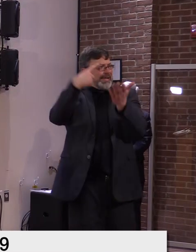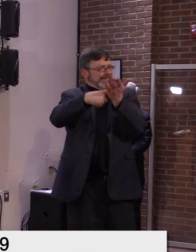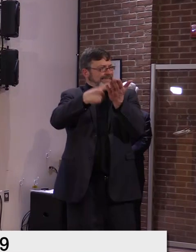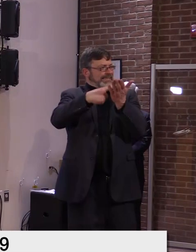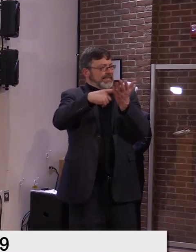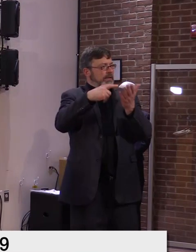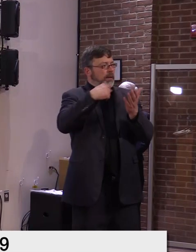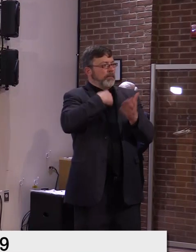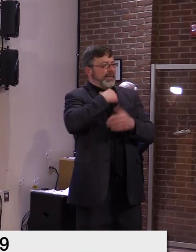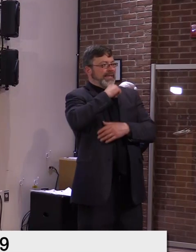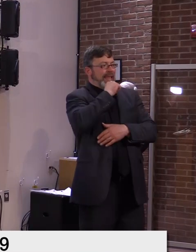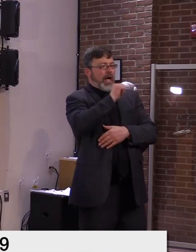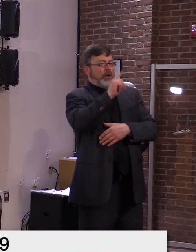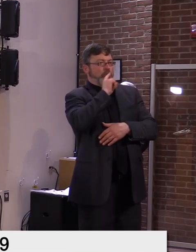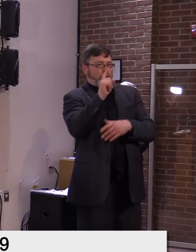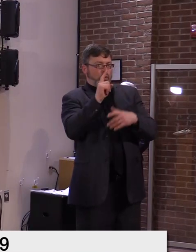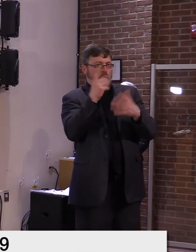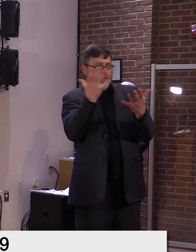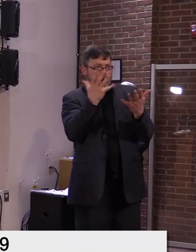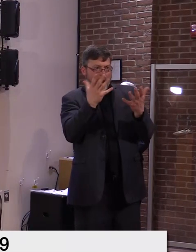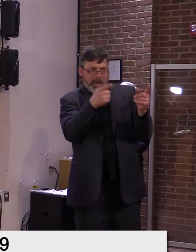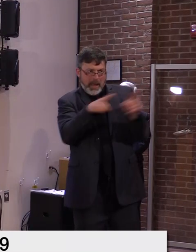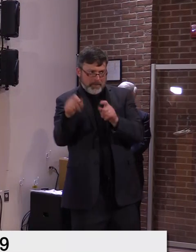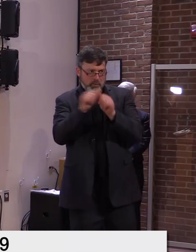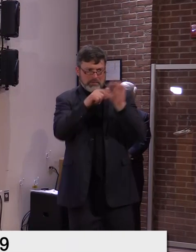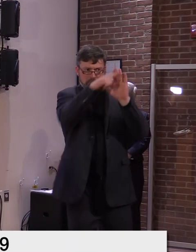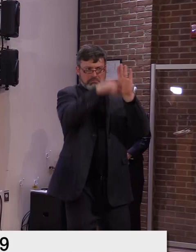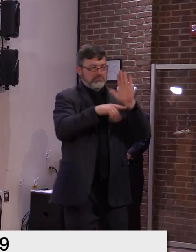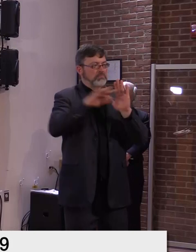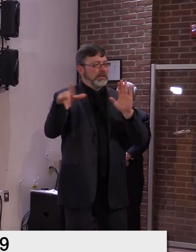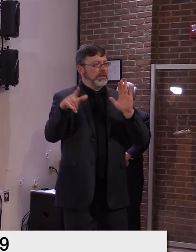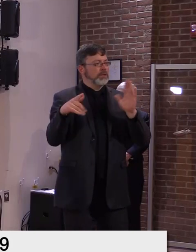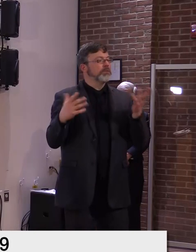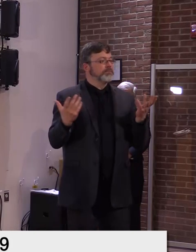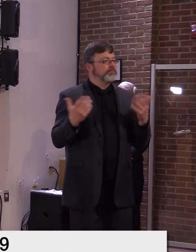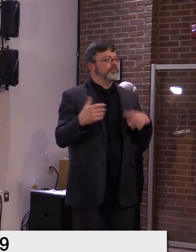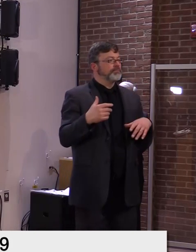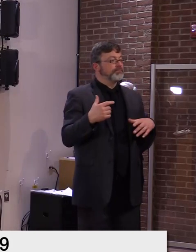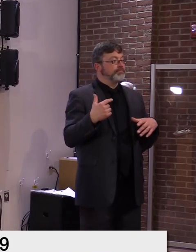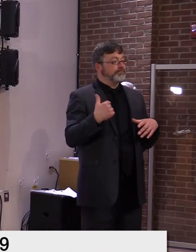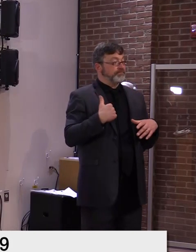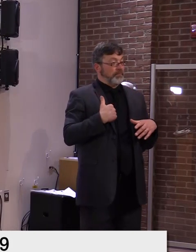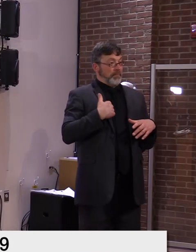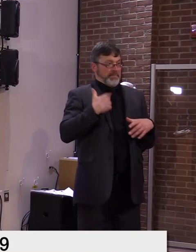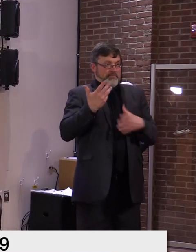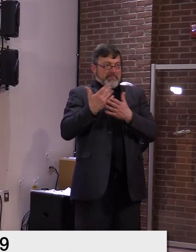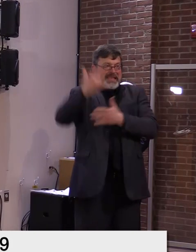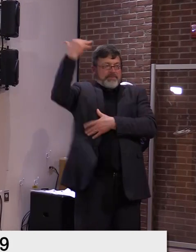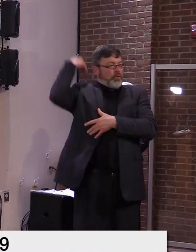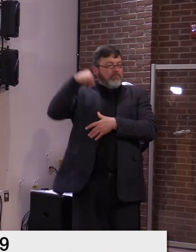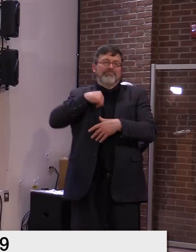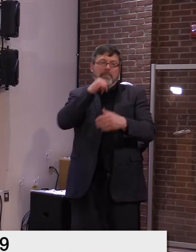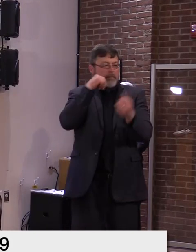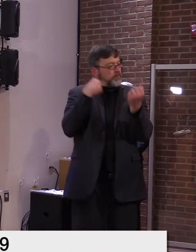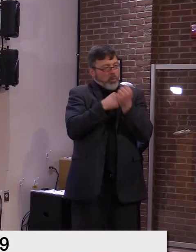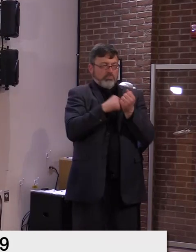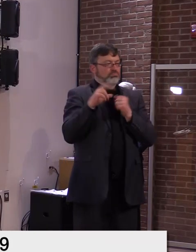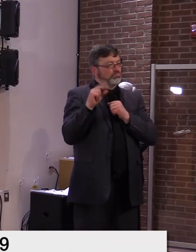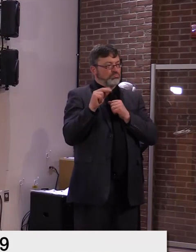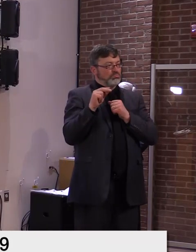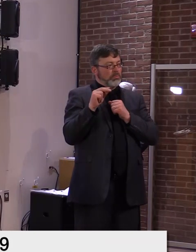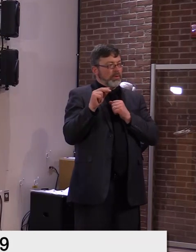In the past, I have not been an advocate for this, and I understand the reasons